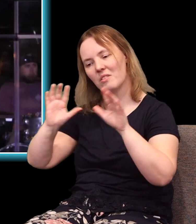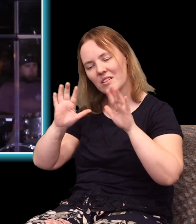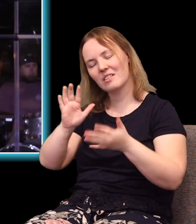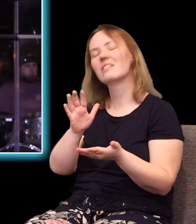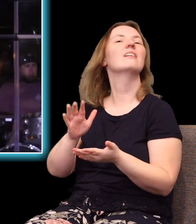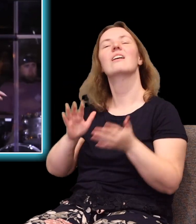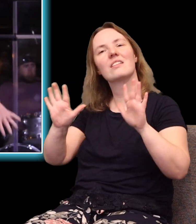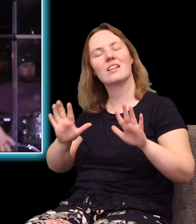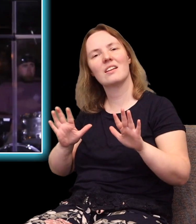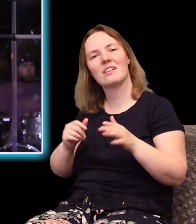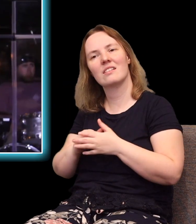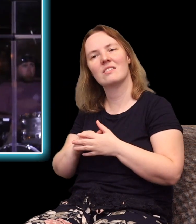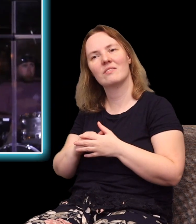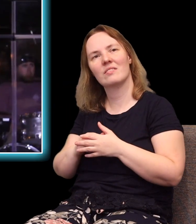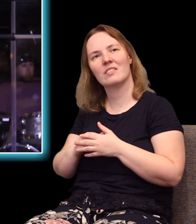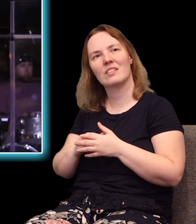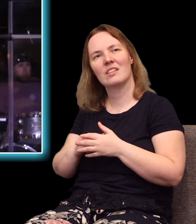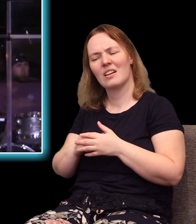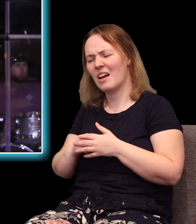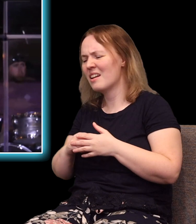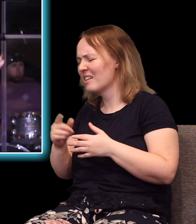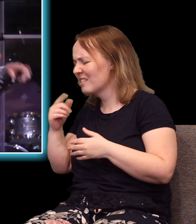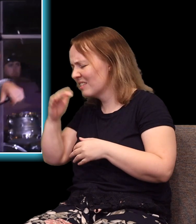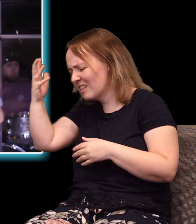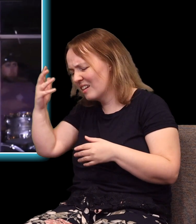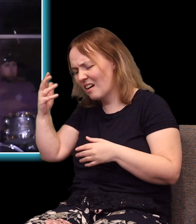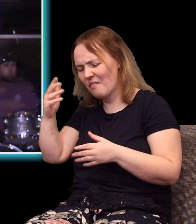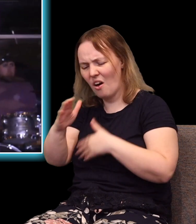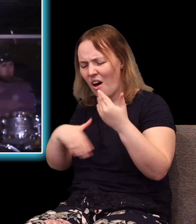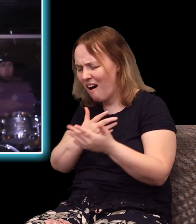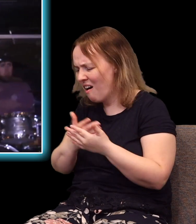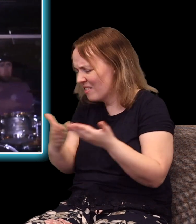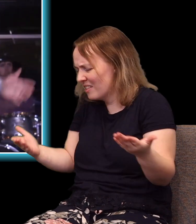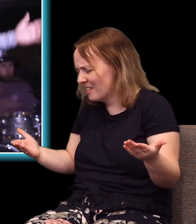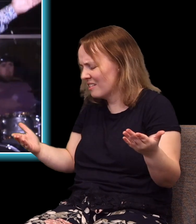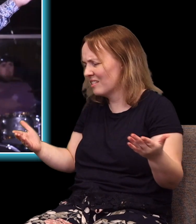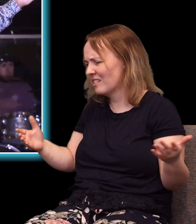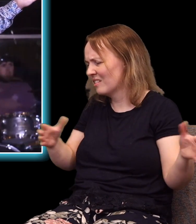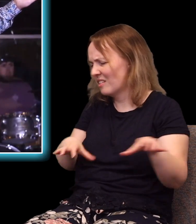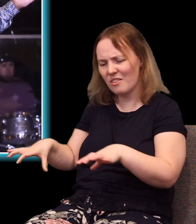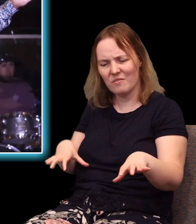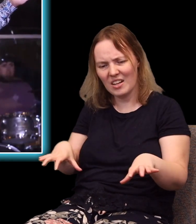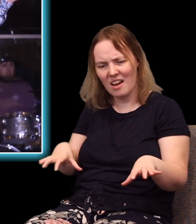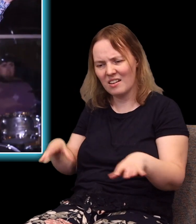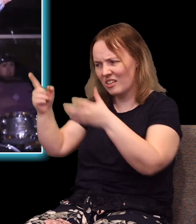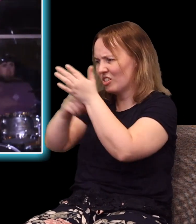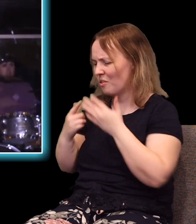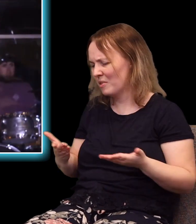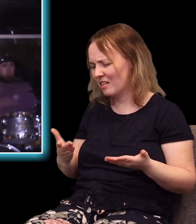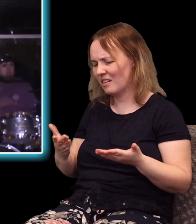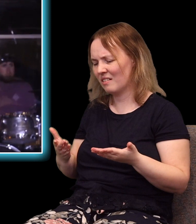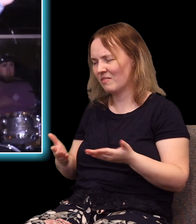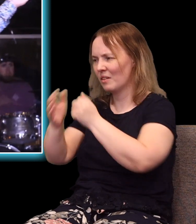on Sunday, but I think back of these last 7 days, and I think, Jesus, what you did there and what you've shown me, and oh, I just come and worship you in spirit